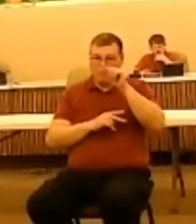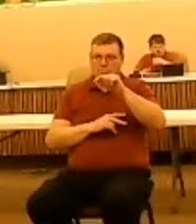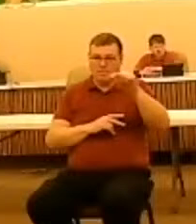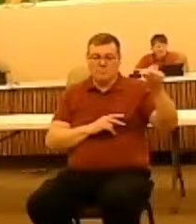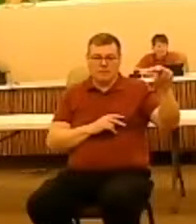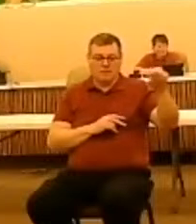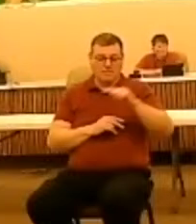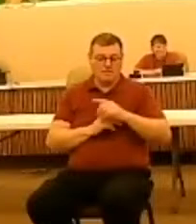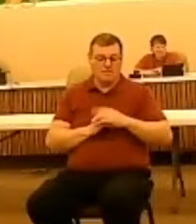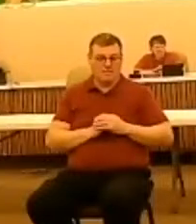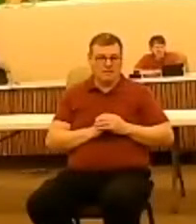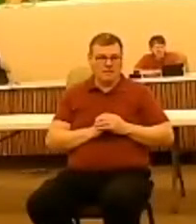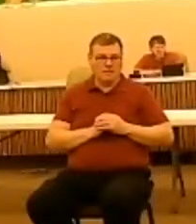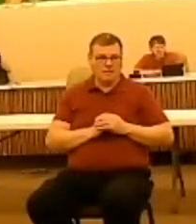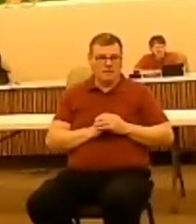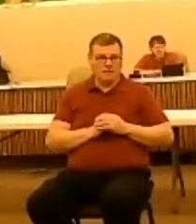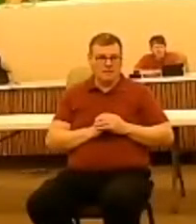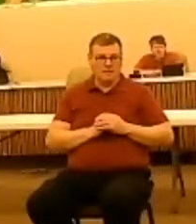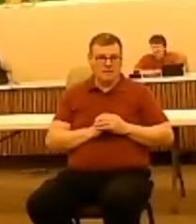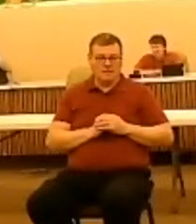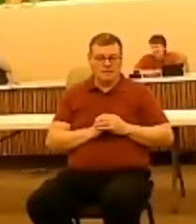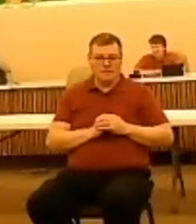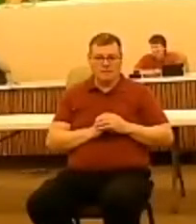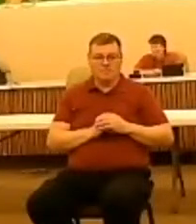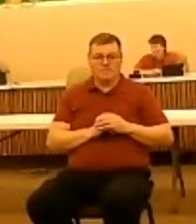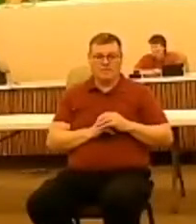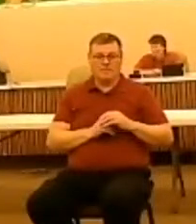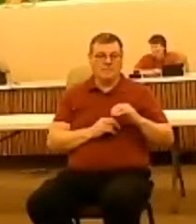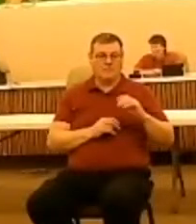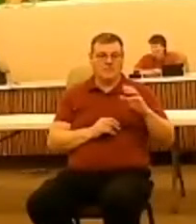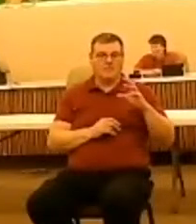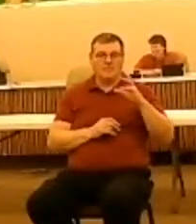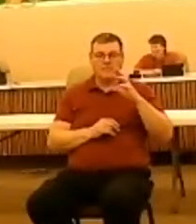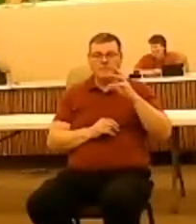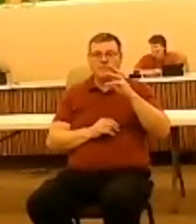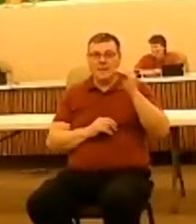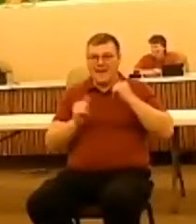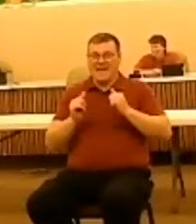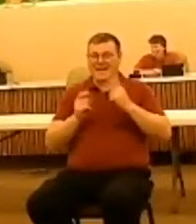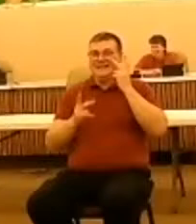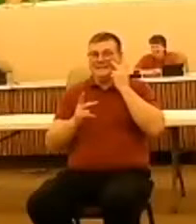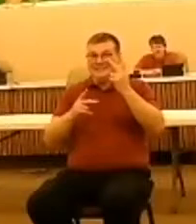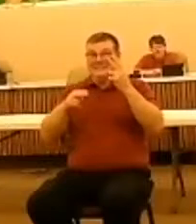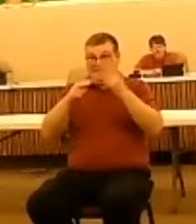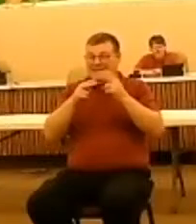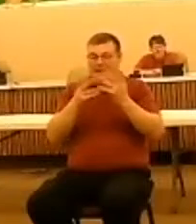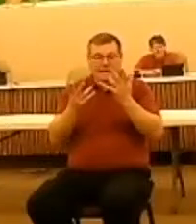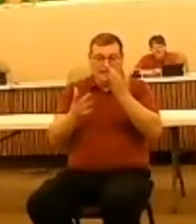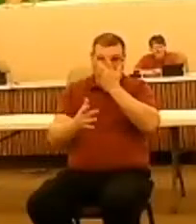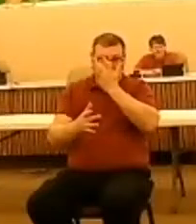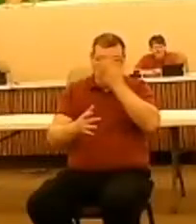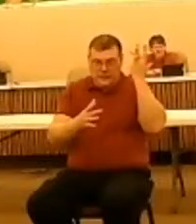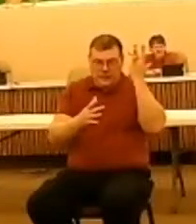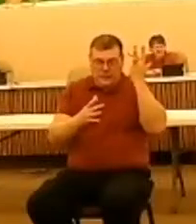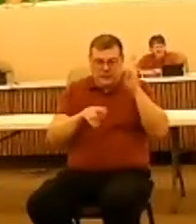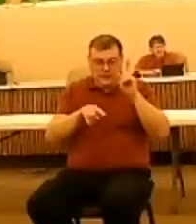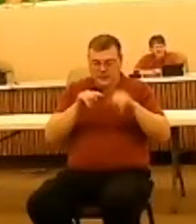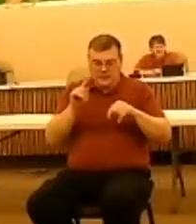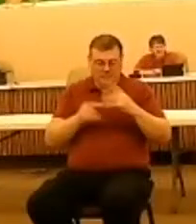think Hosmer had something he does for us too. I can't remember. See the name right here. Yep. I just can't pull it out.